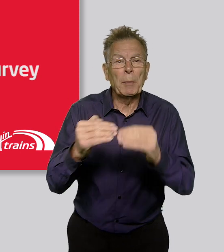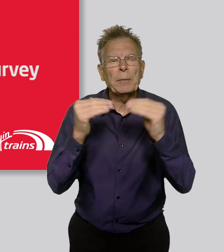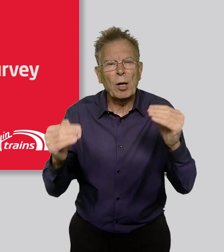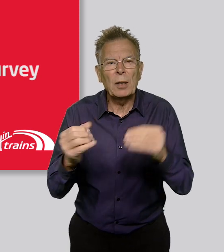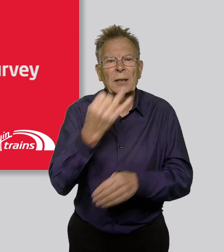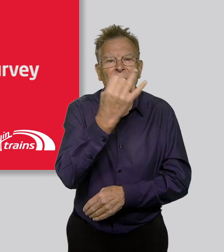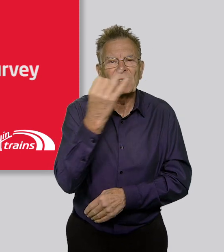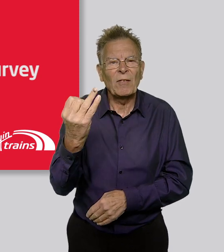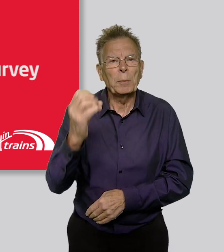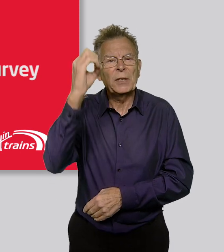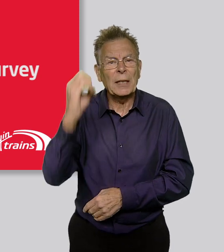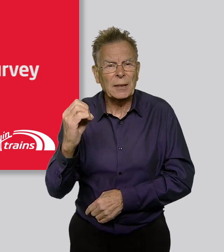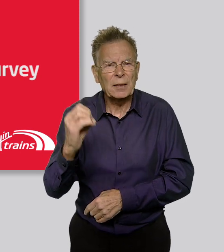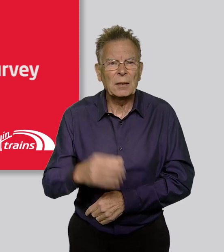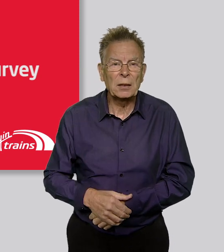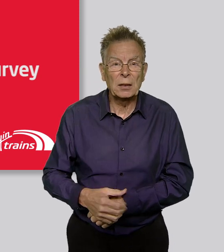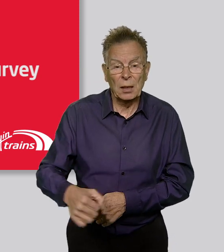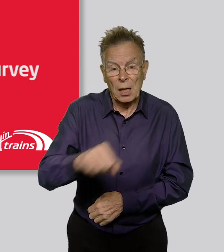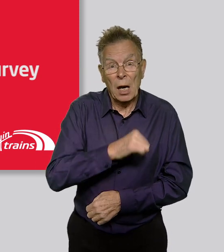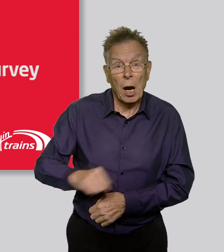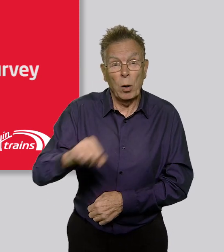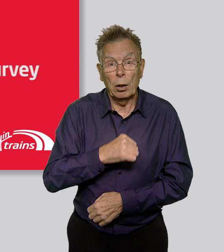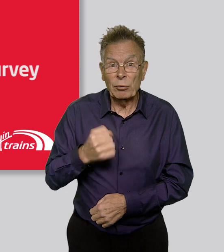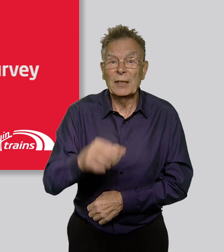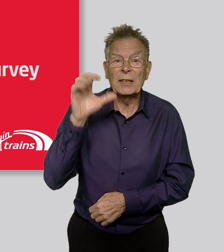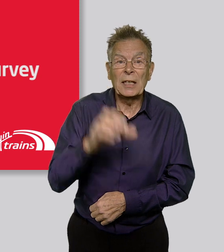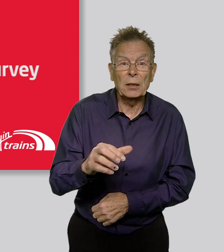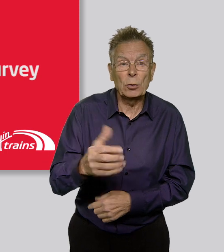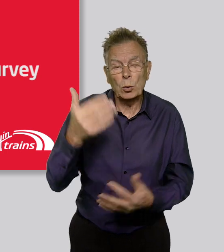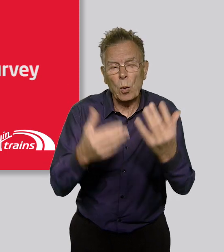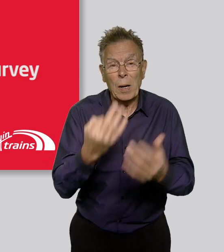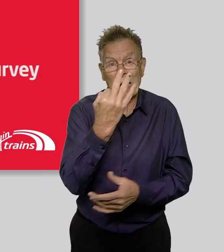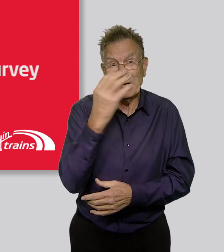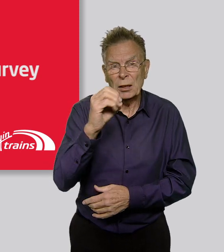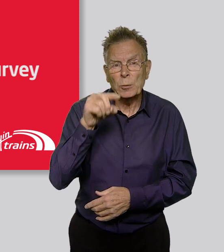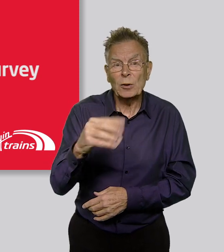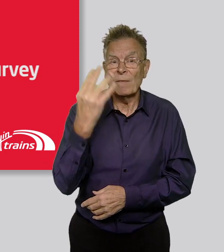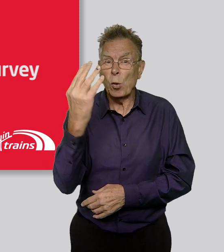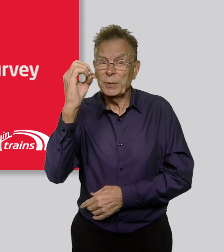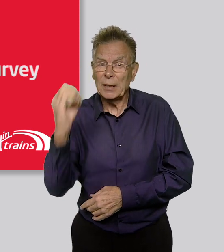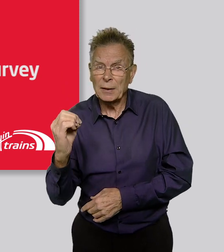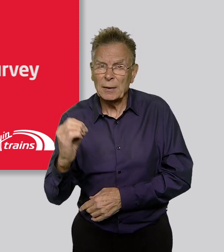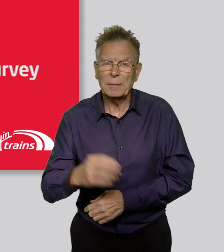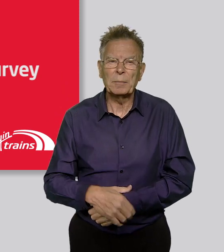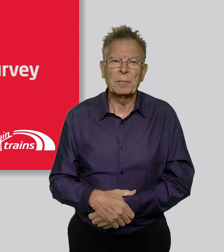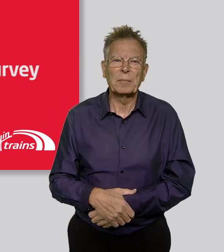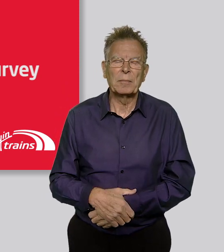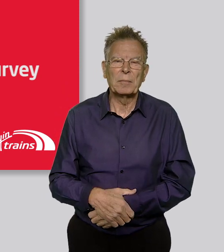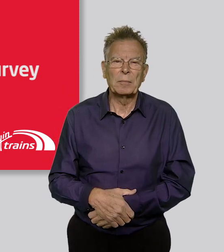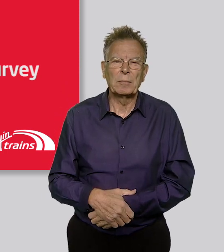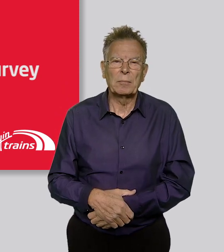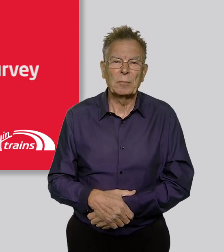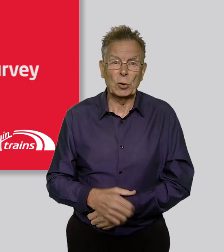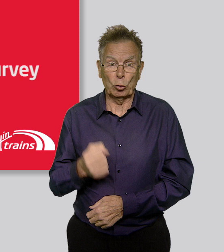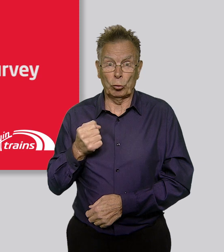Stations benchmark 77%. Our station score 80.4%.